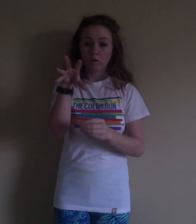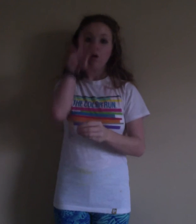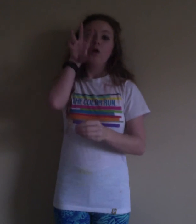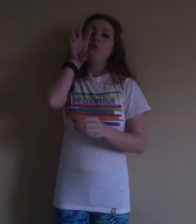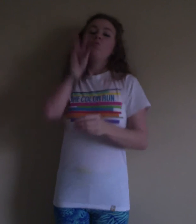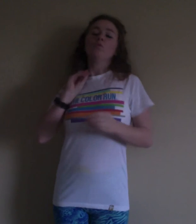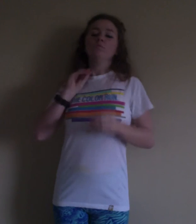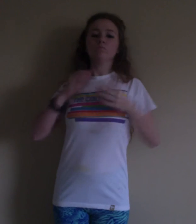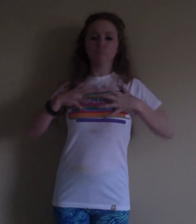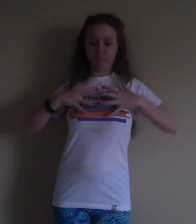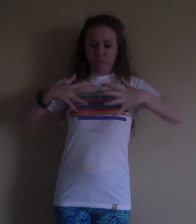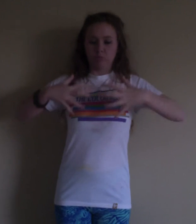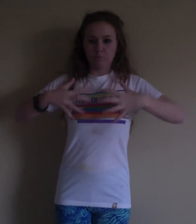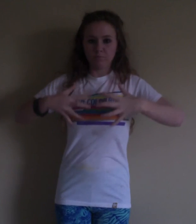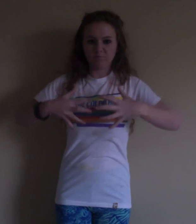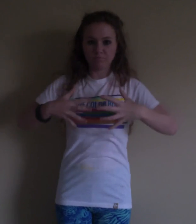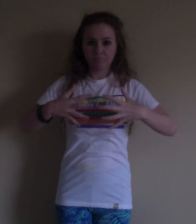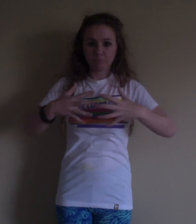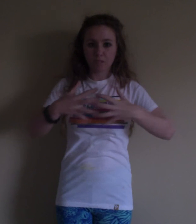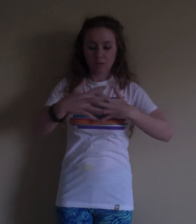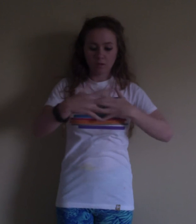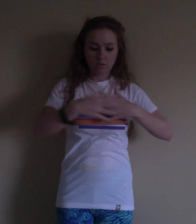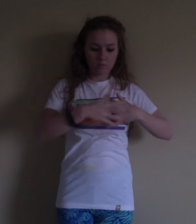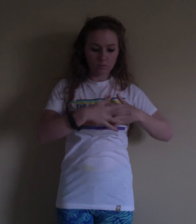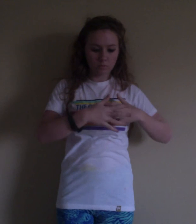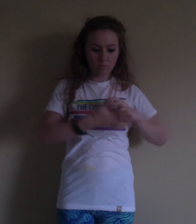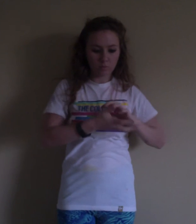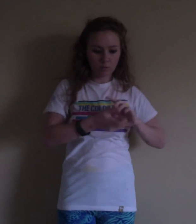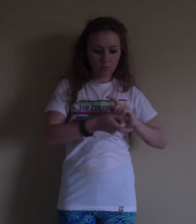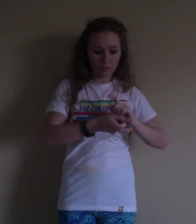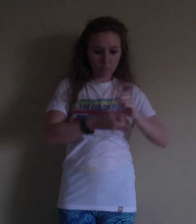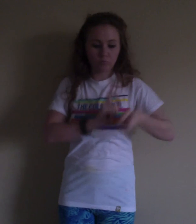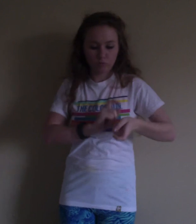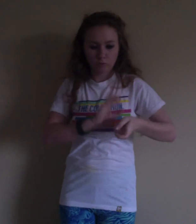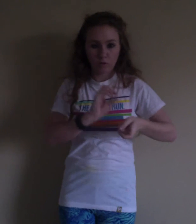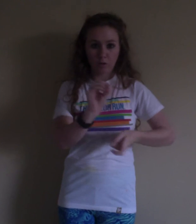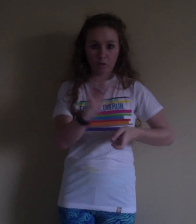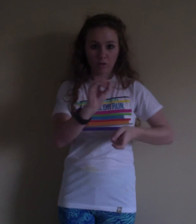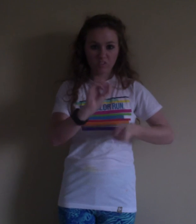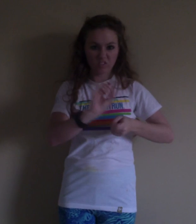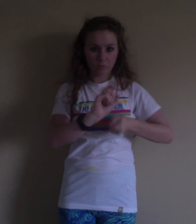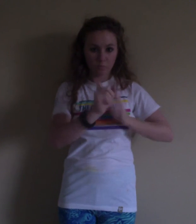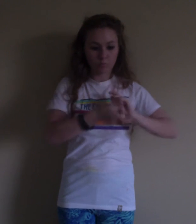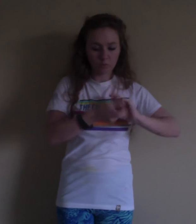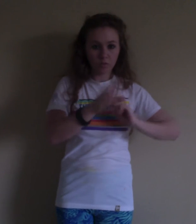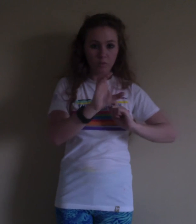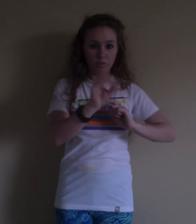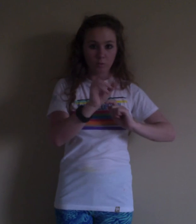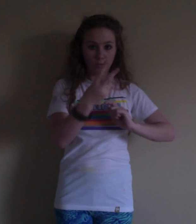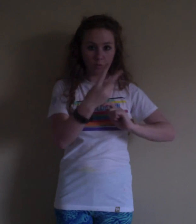body gets better at swapping oxygen and carbon dioxide gases. We can see how the body's respiratory system